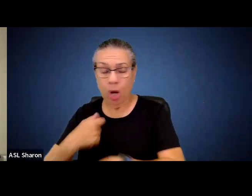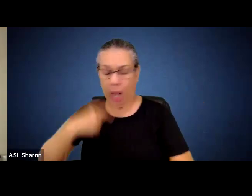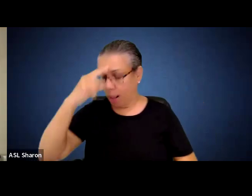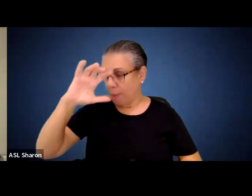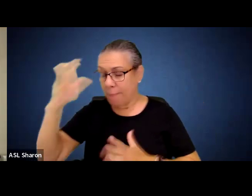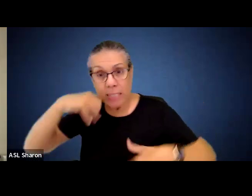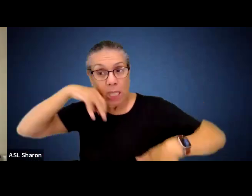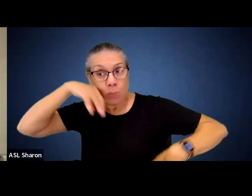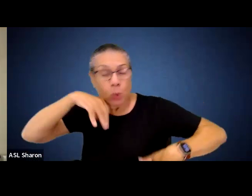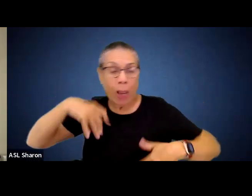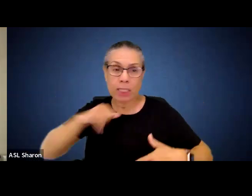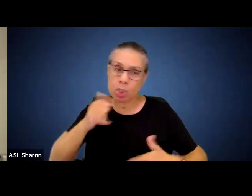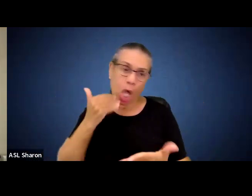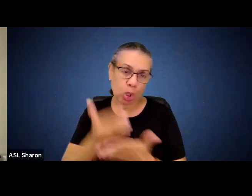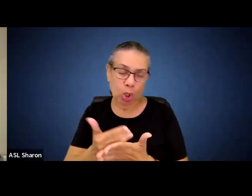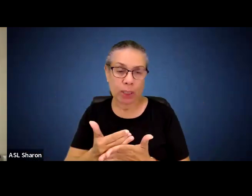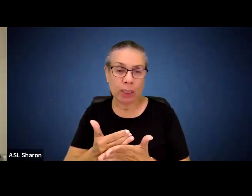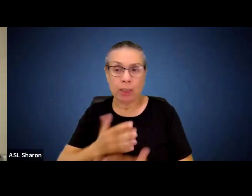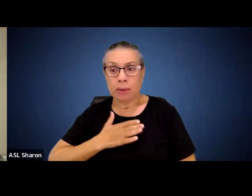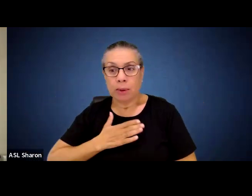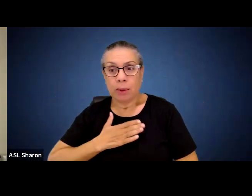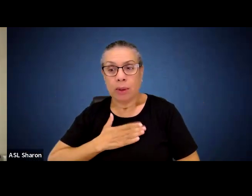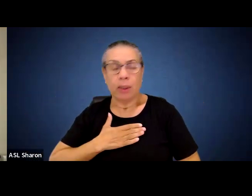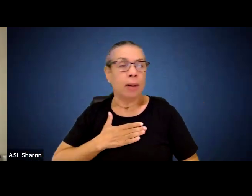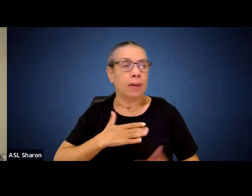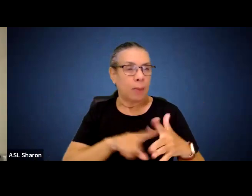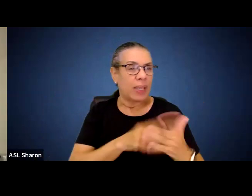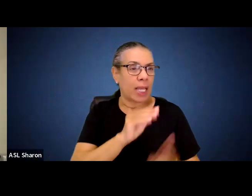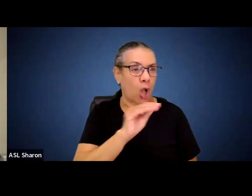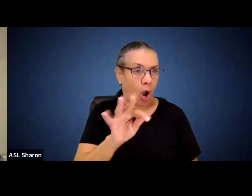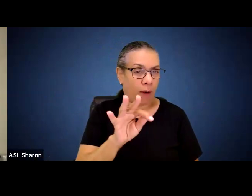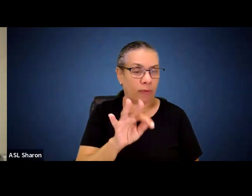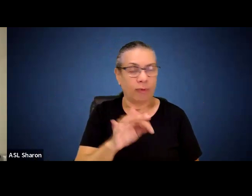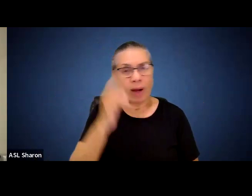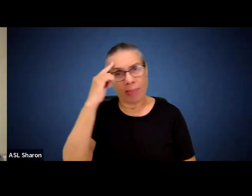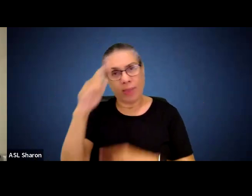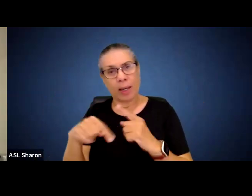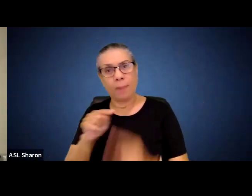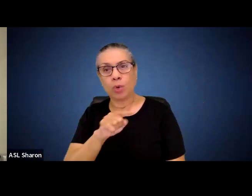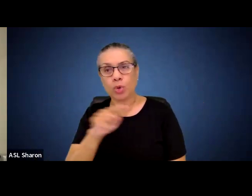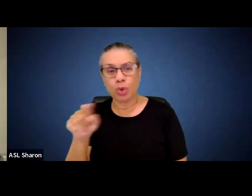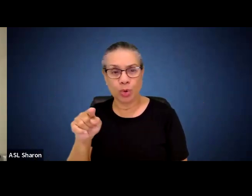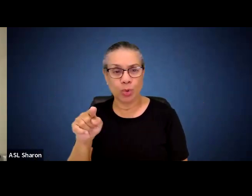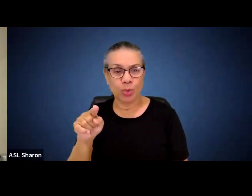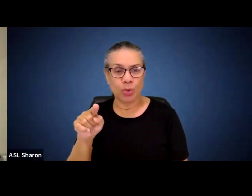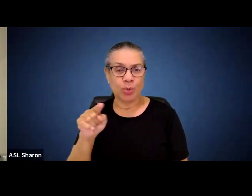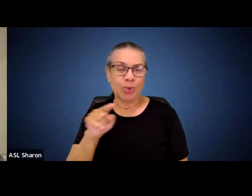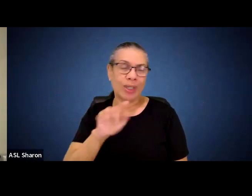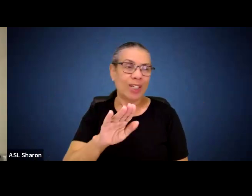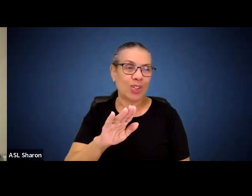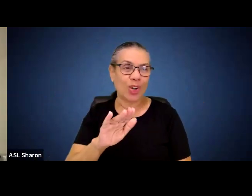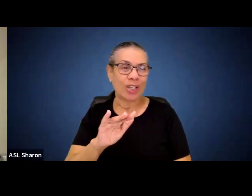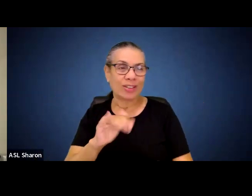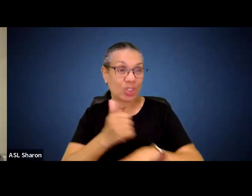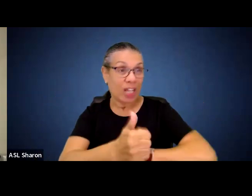I'm sweating, it's not a good thing. The beginning is off. I also think about your charge to the first question